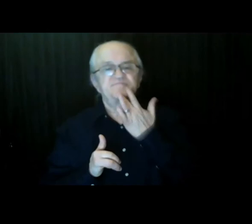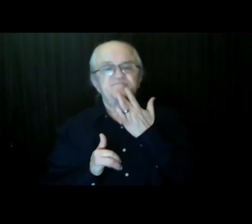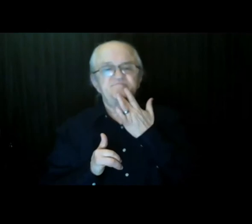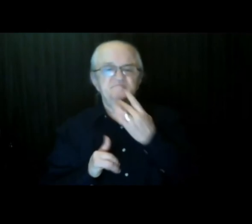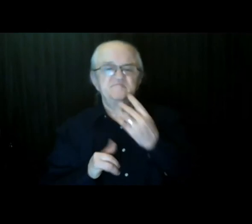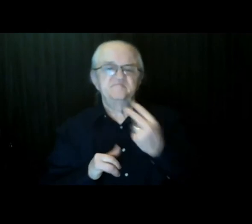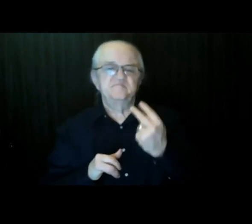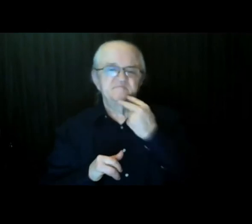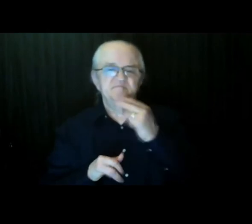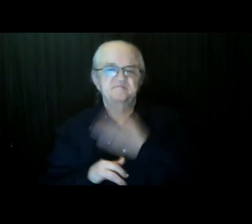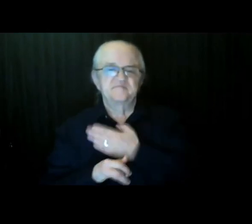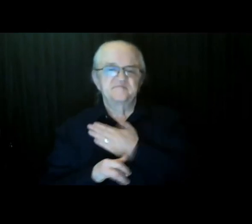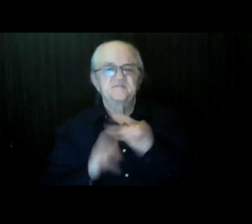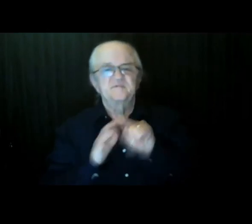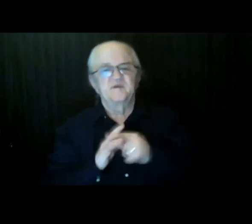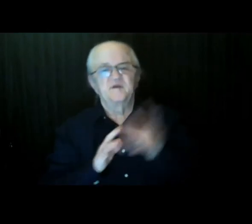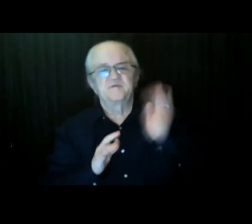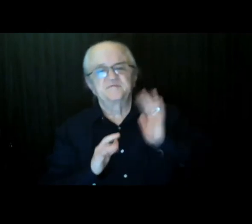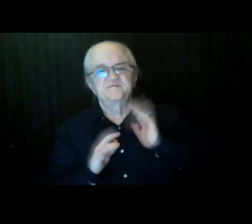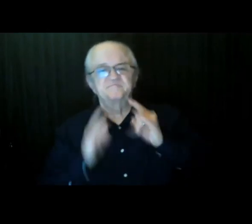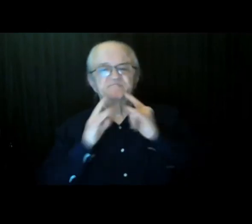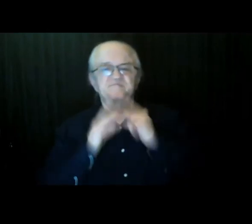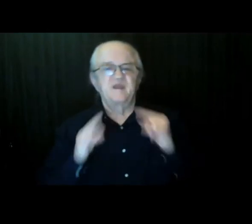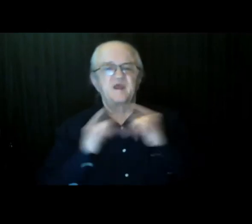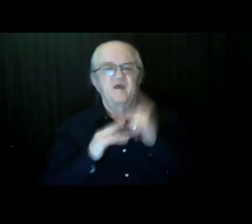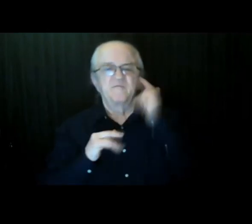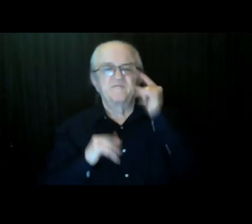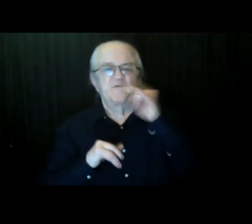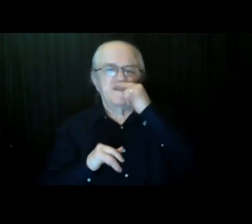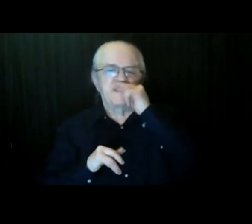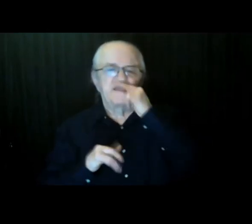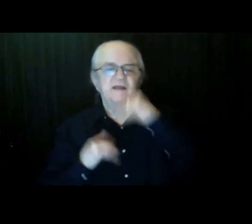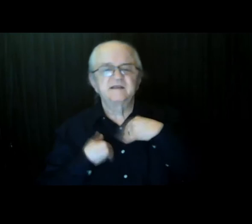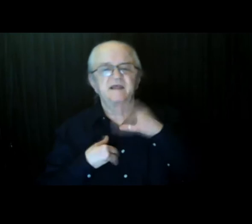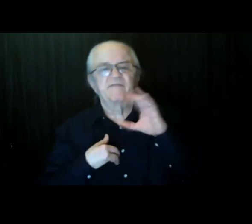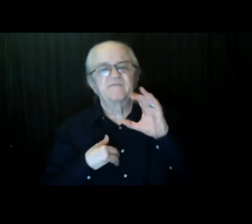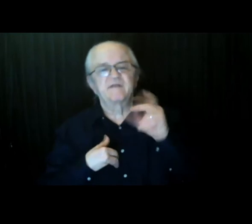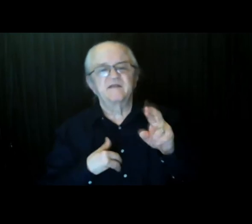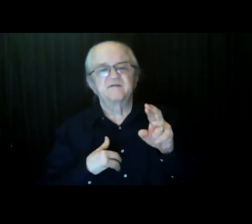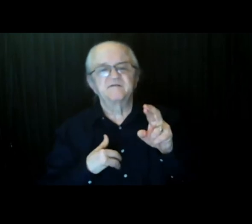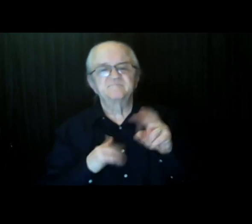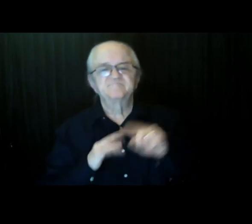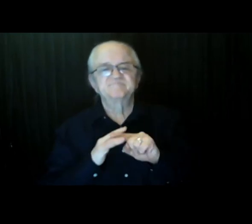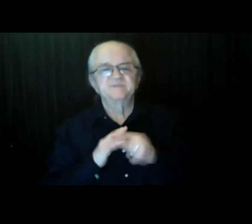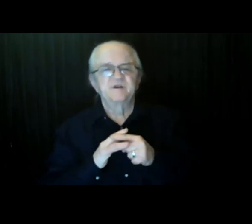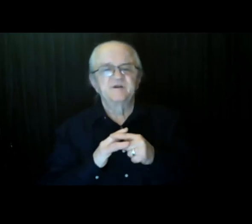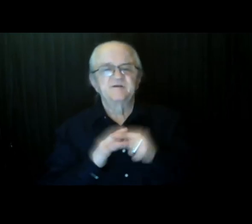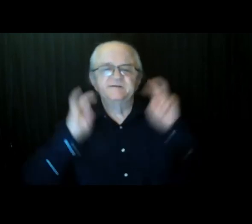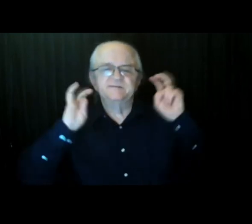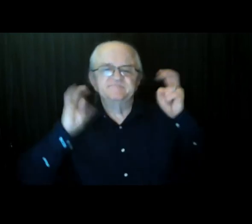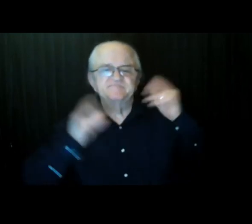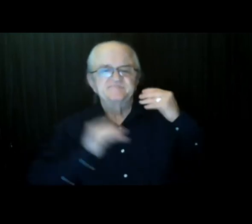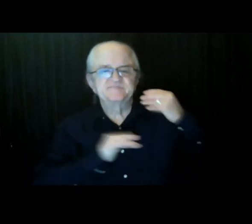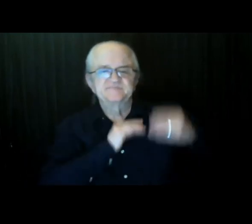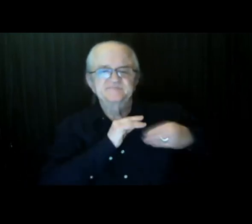doing it at camp with kids who had cancer. It turned out to be sort of a thematic song, an anthem for a lot of these kids who were learning how to use the